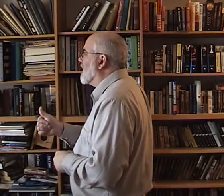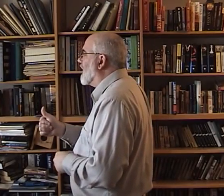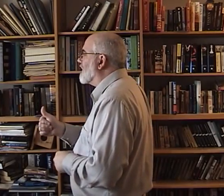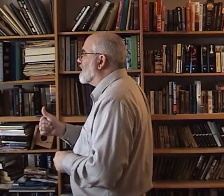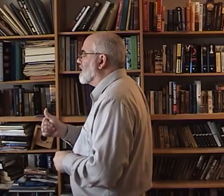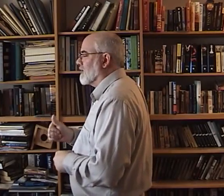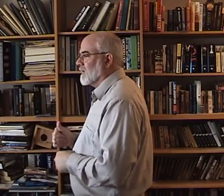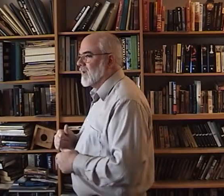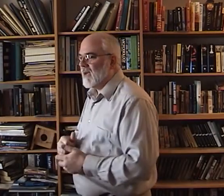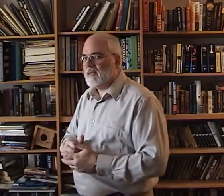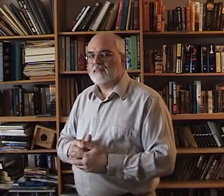Not. Okay?